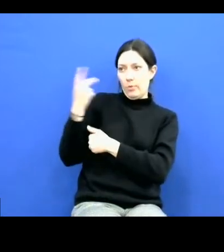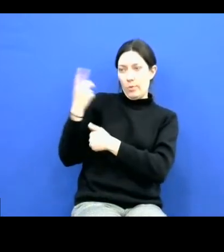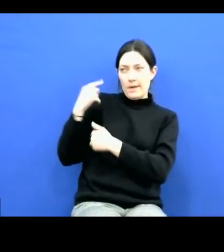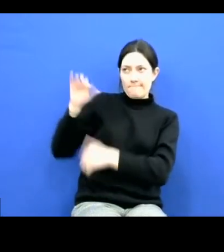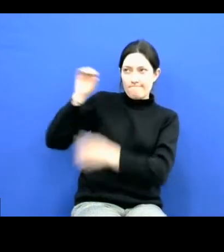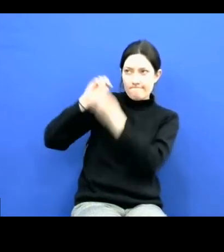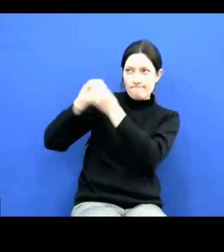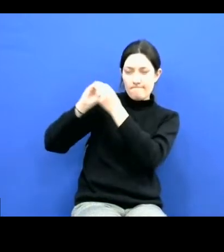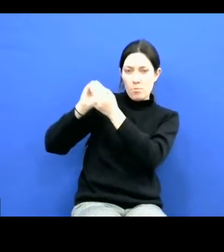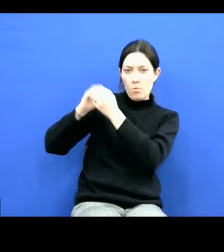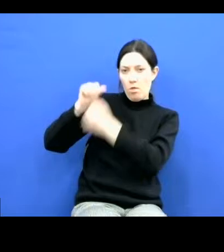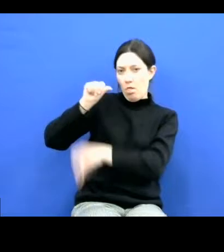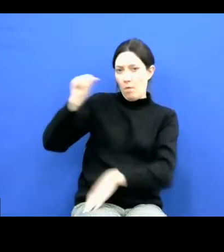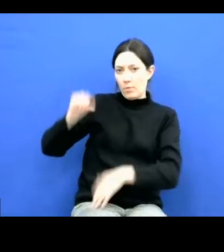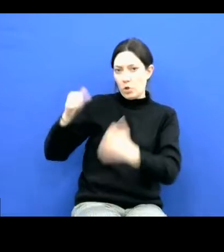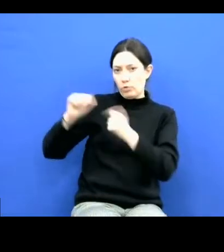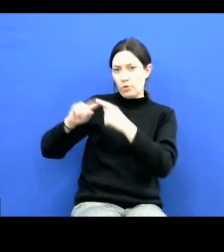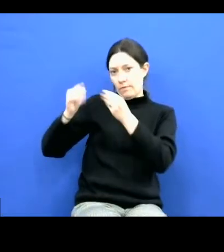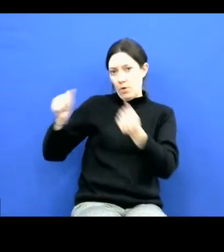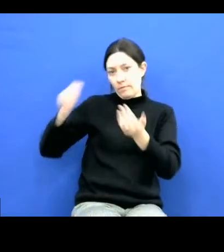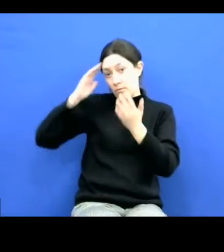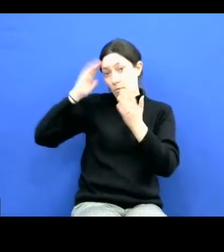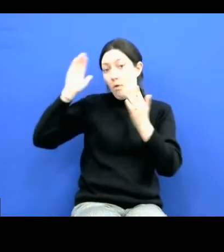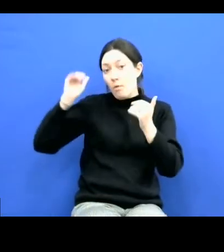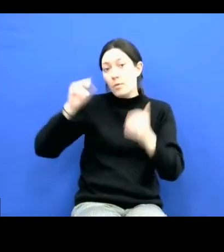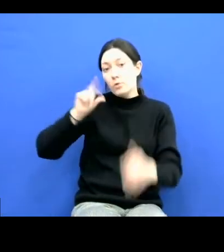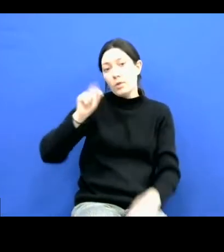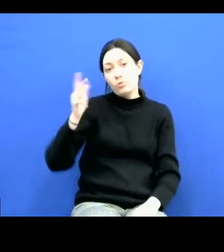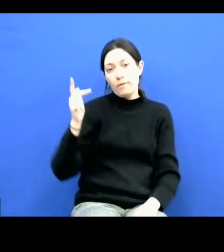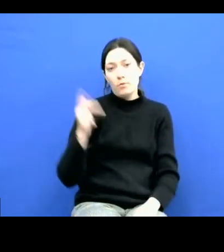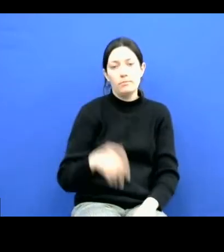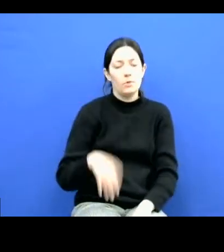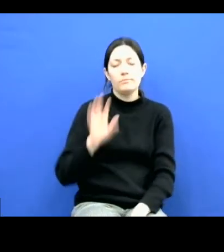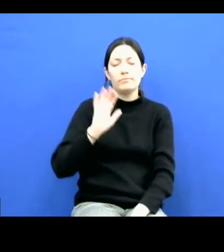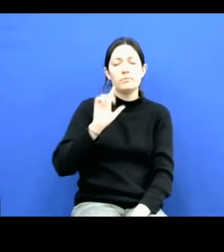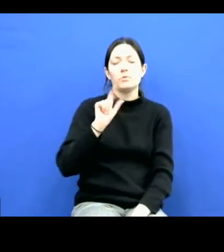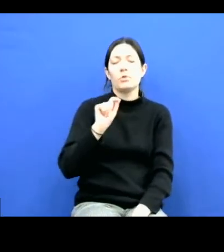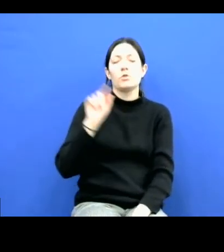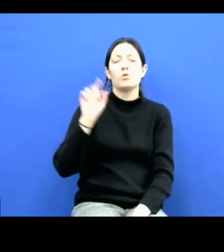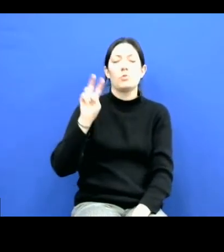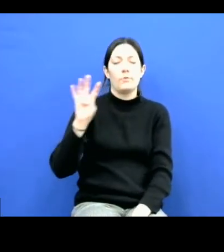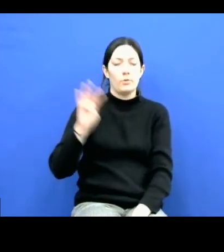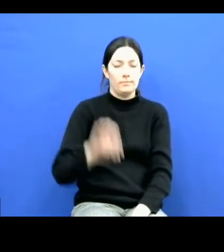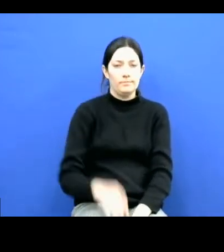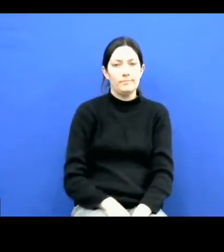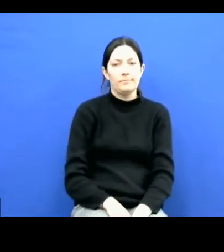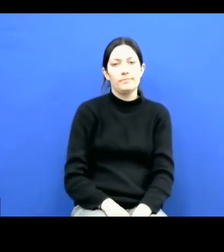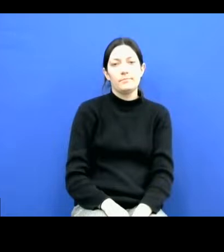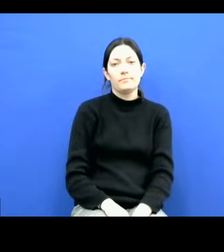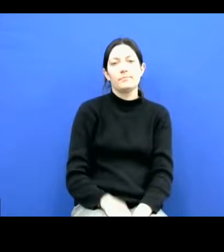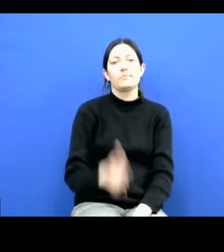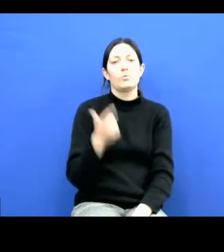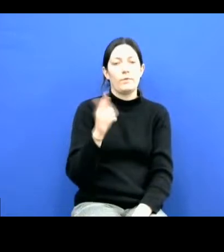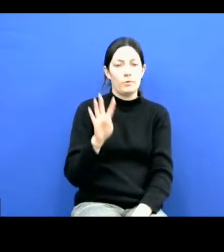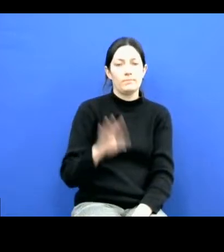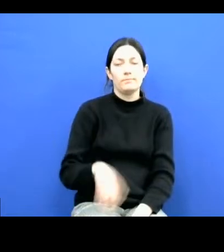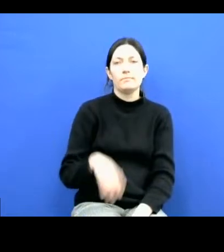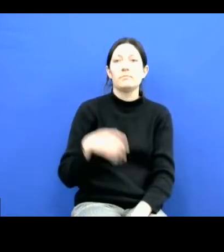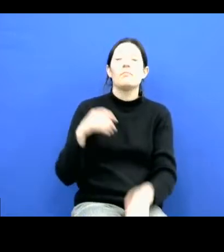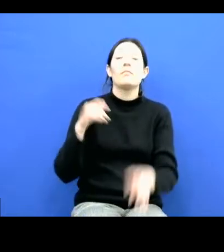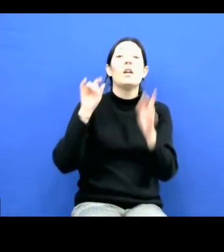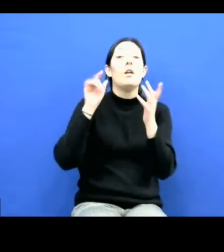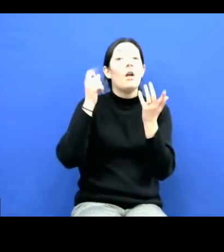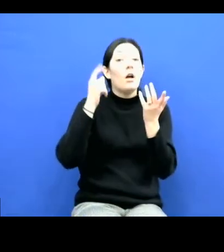get that resolved, hopefully in 2024. But one of the things that's a big push, if you add up all these projects